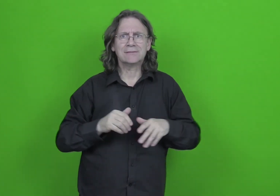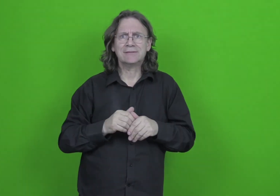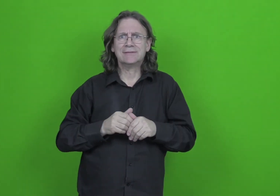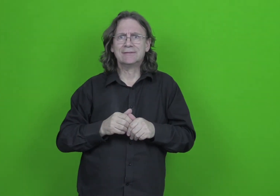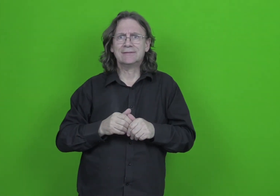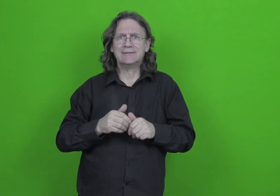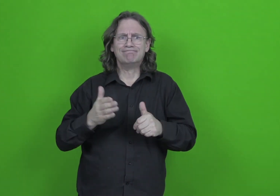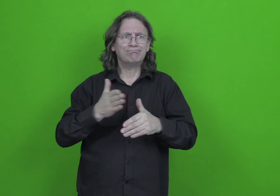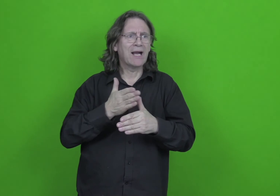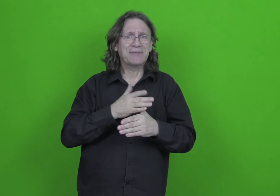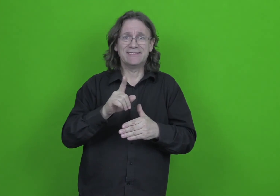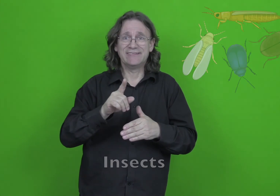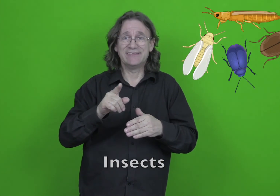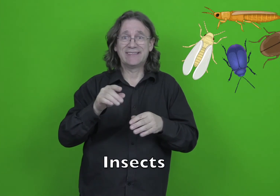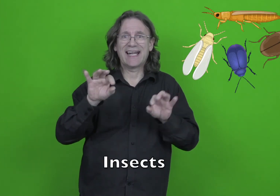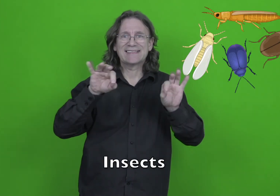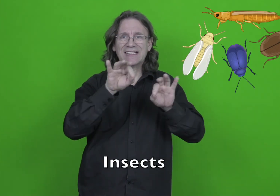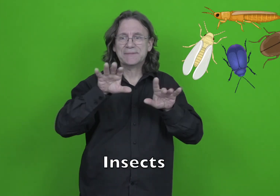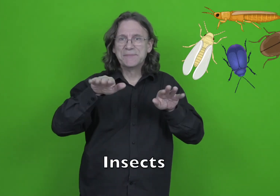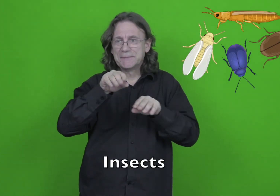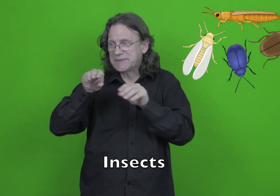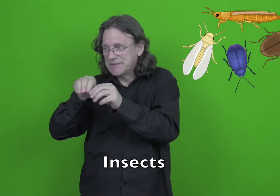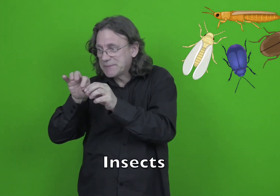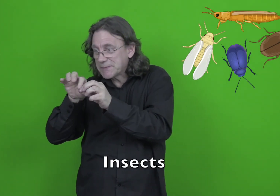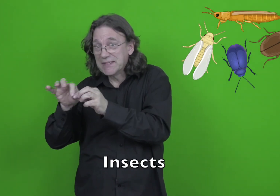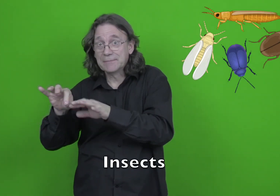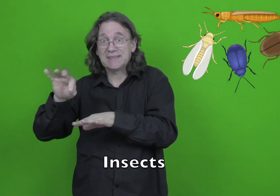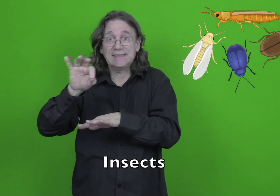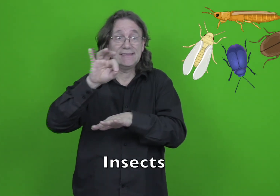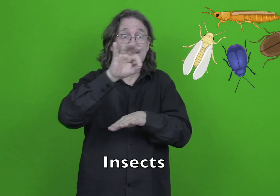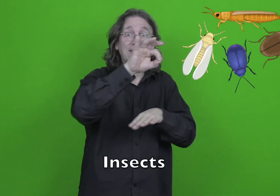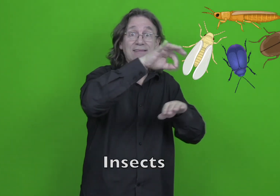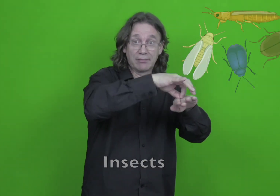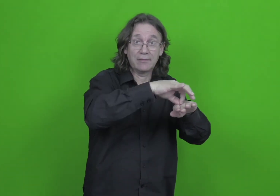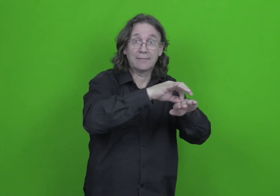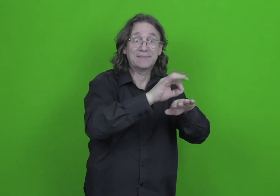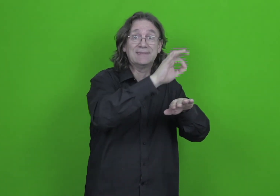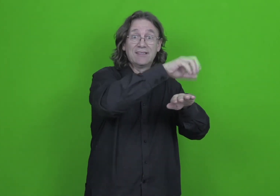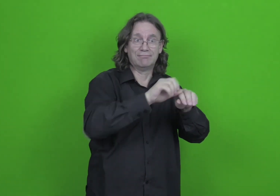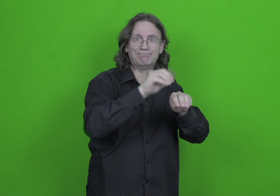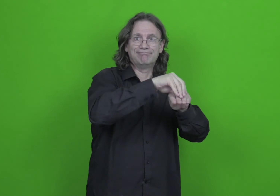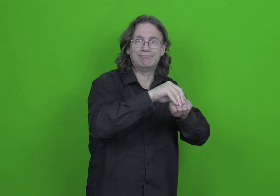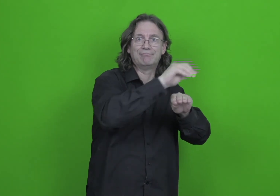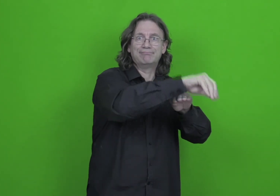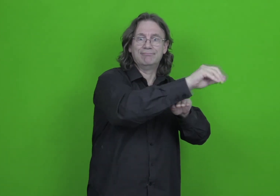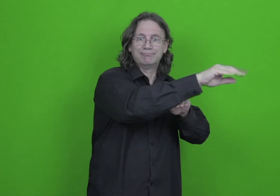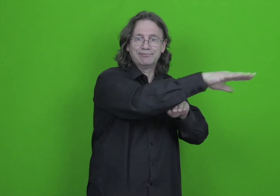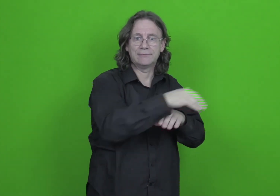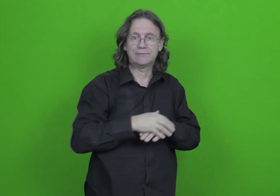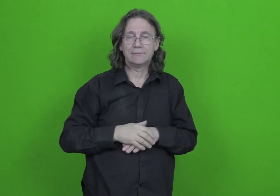It is transmitted primarily through insects as they fly from an infected plant to previously healthy ones, thus passing